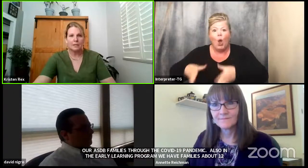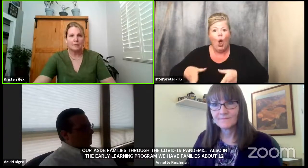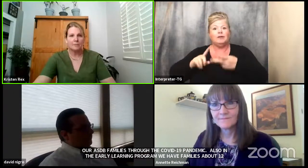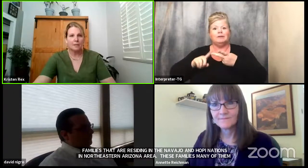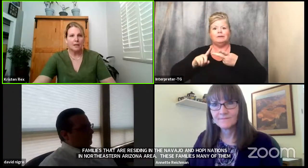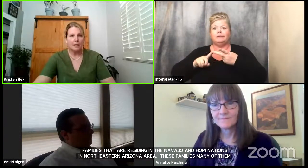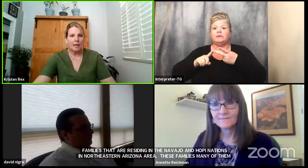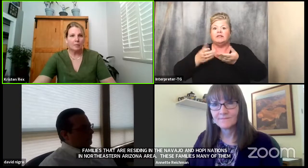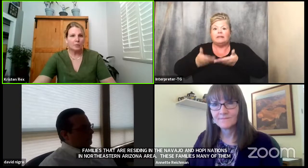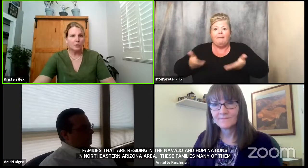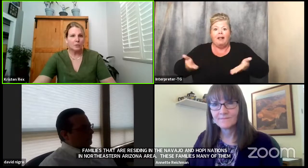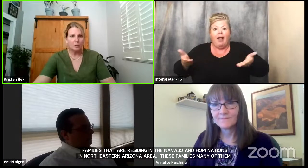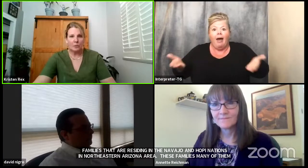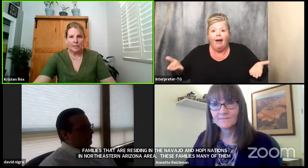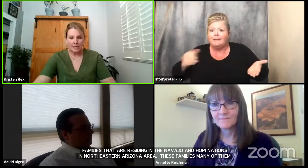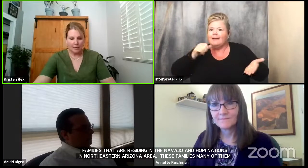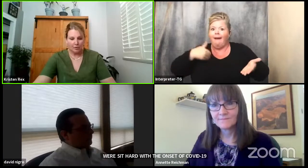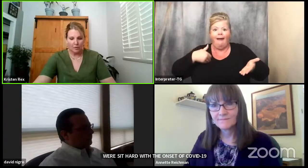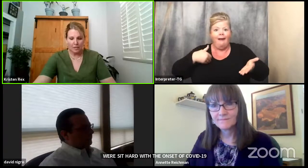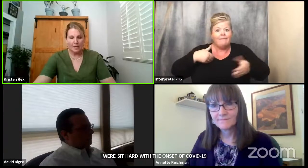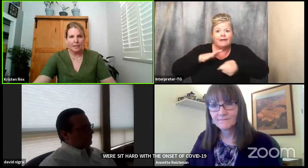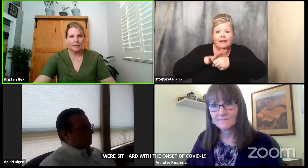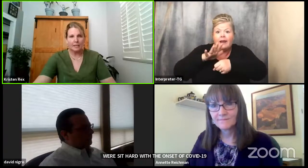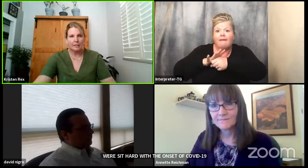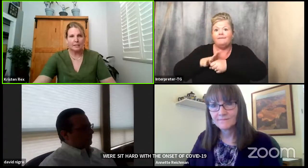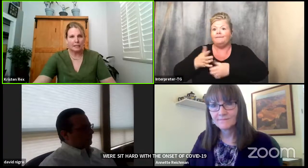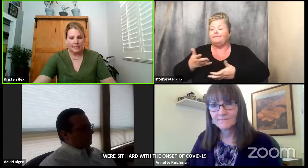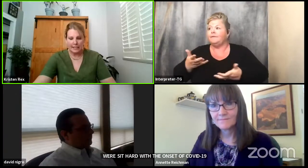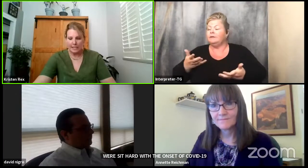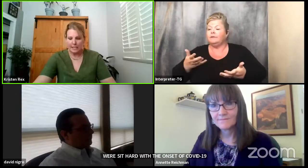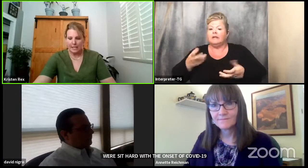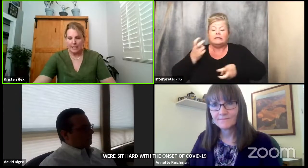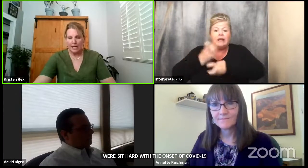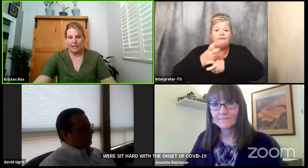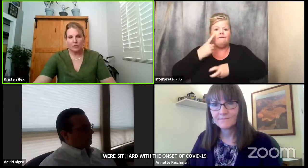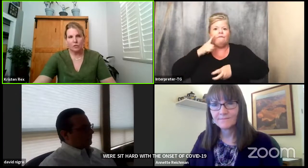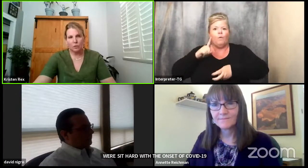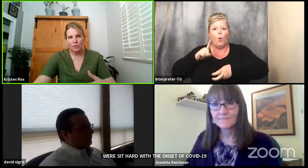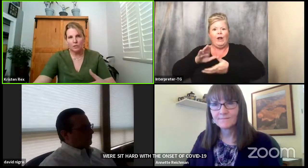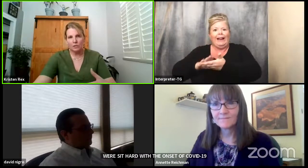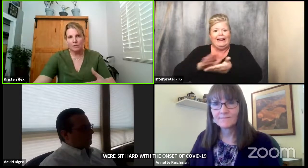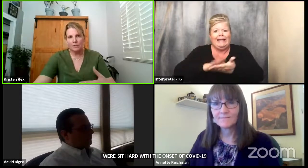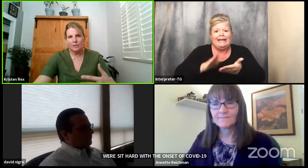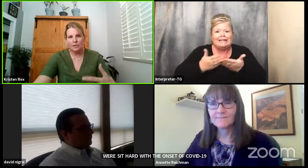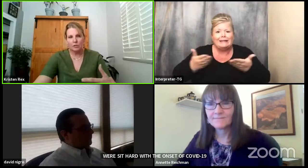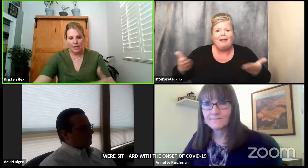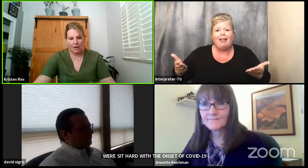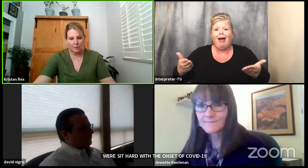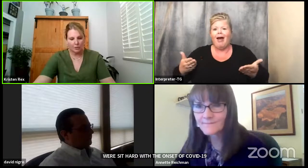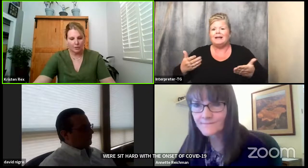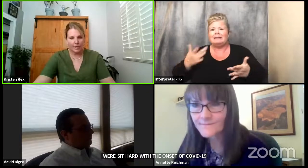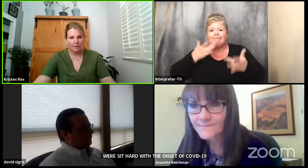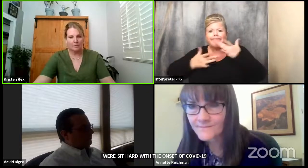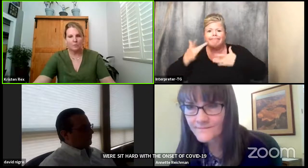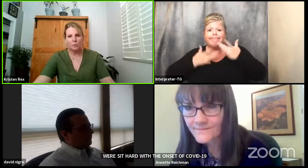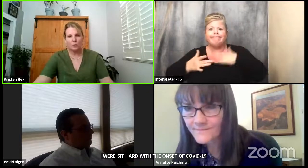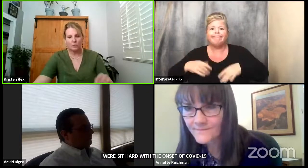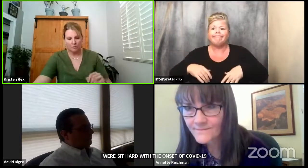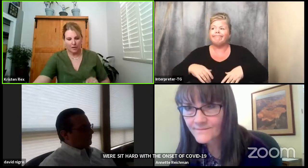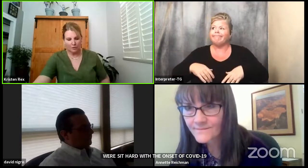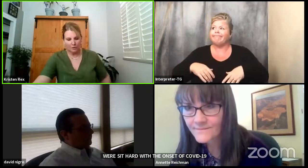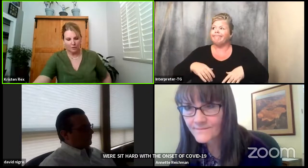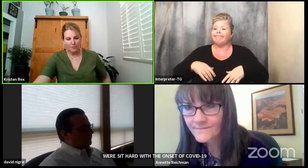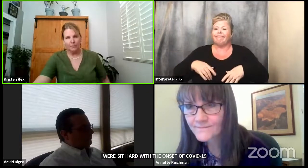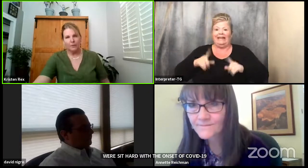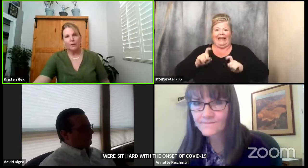families able to be healthy and clean, and the shortages of essential household items were